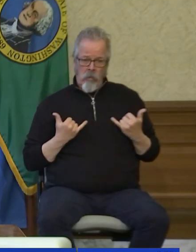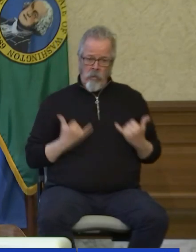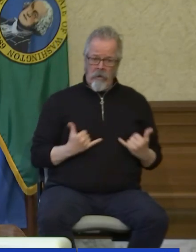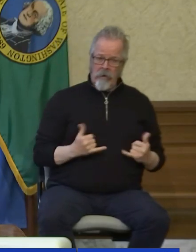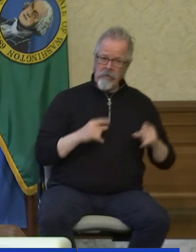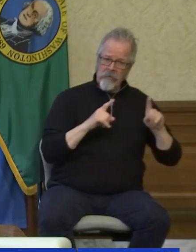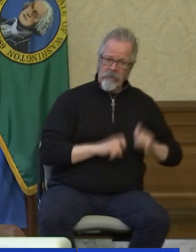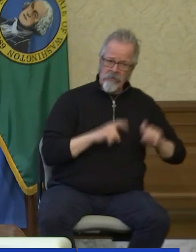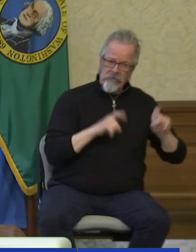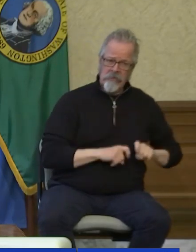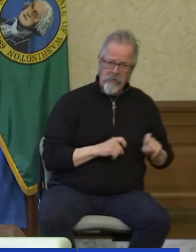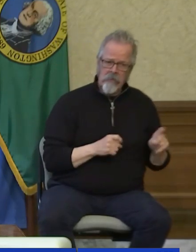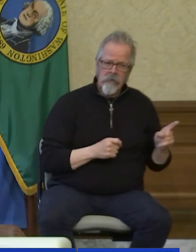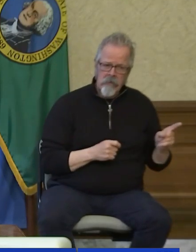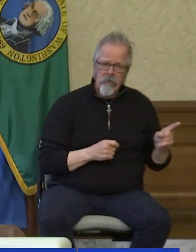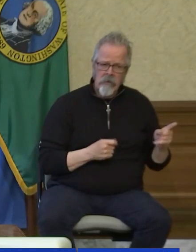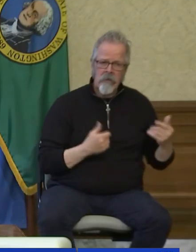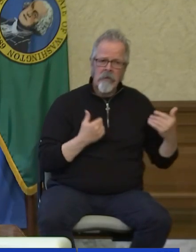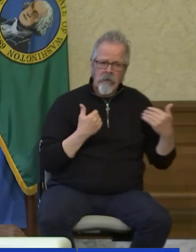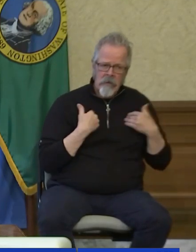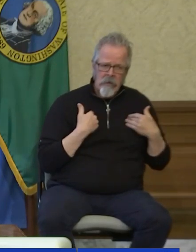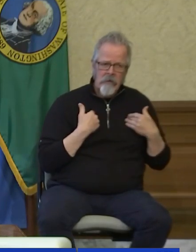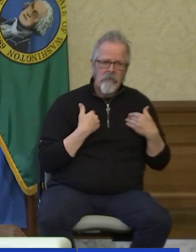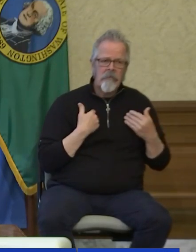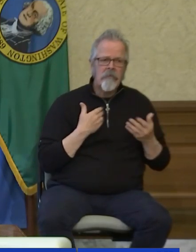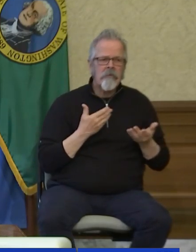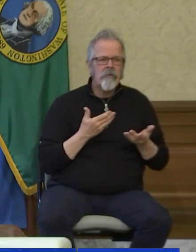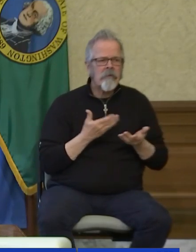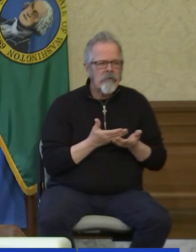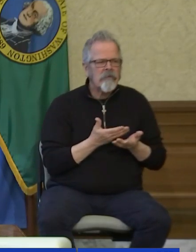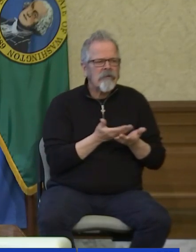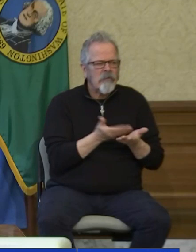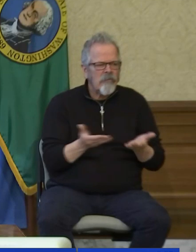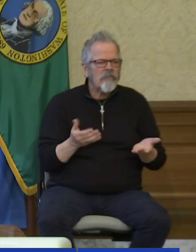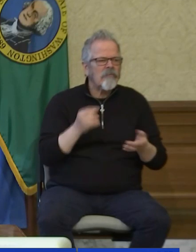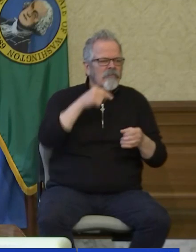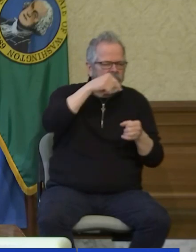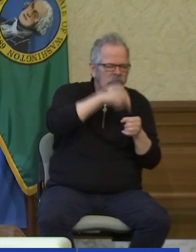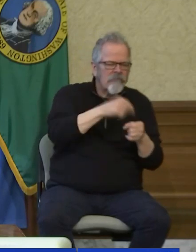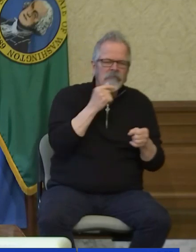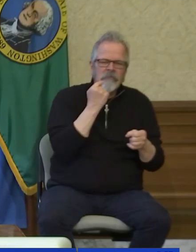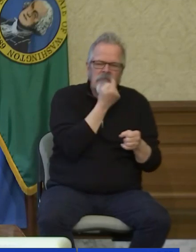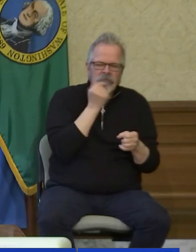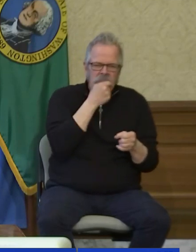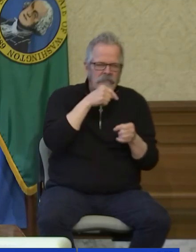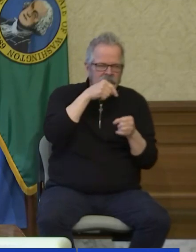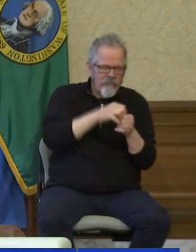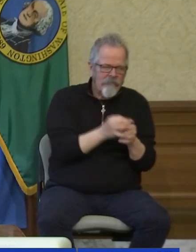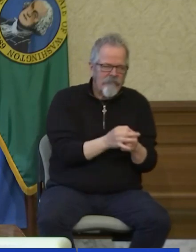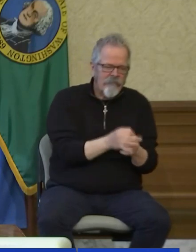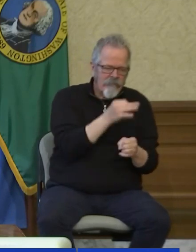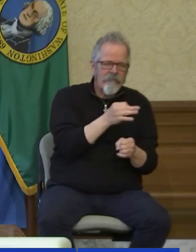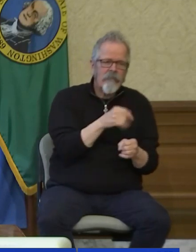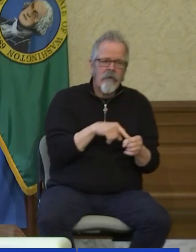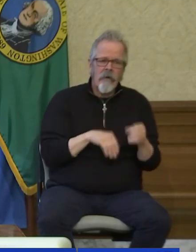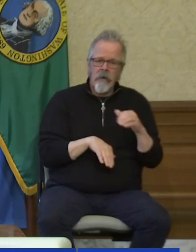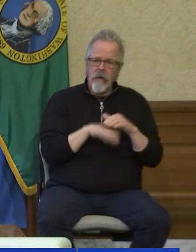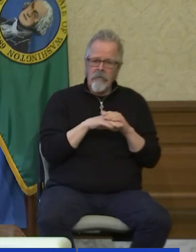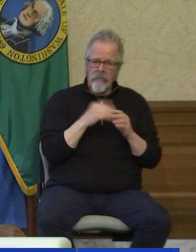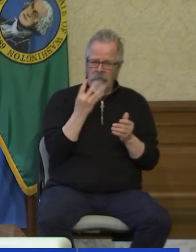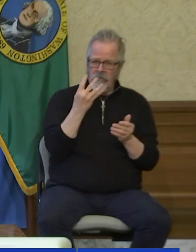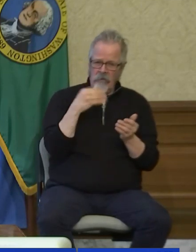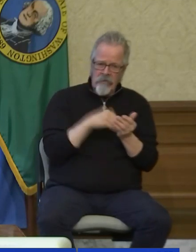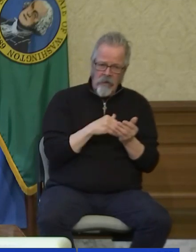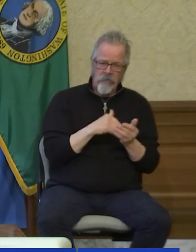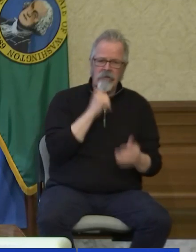day. I can tell you today, I certainly would like to be able to do 20,000 tests today and have the test kits to be able